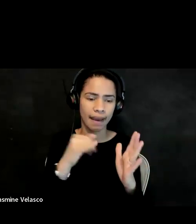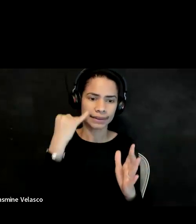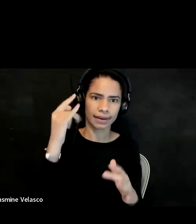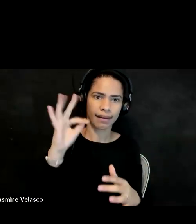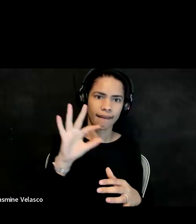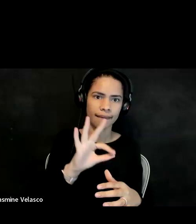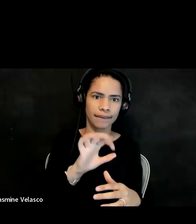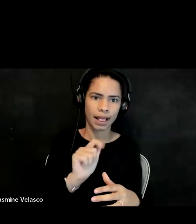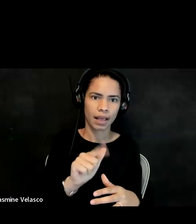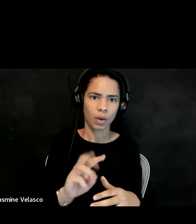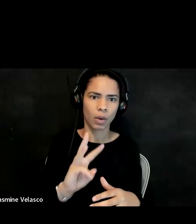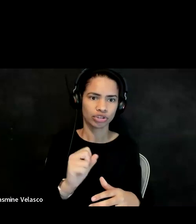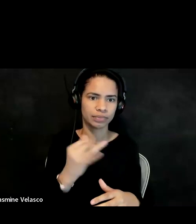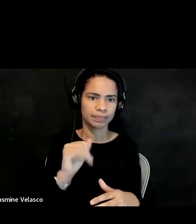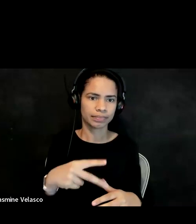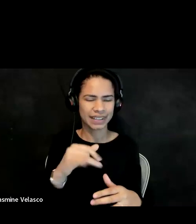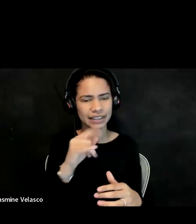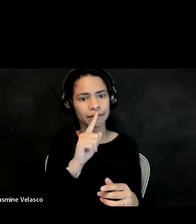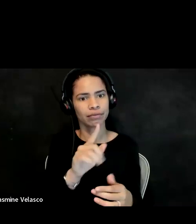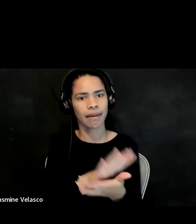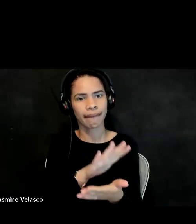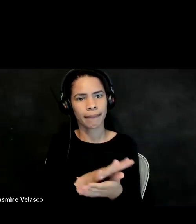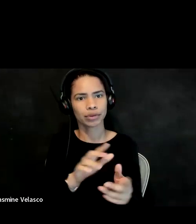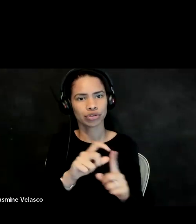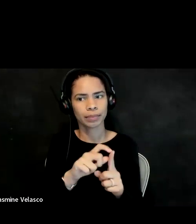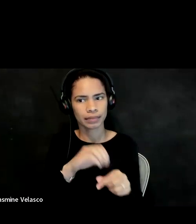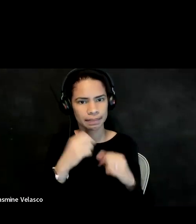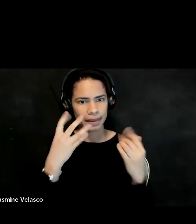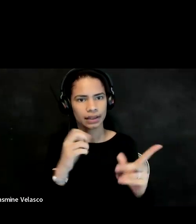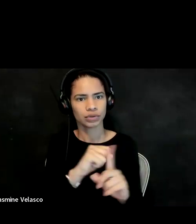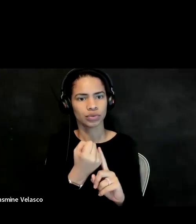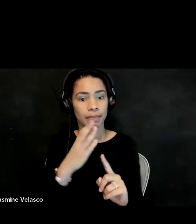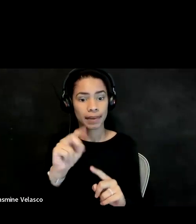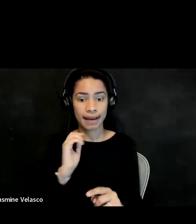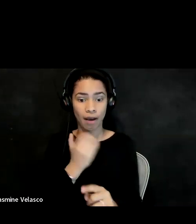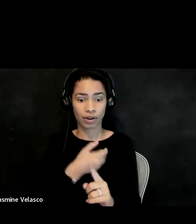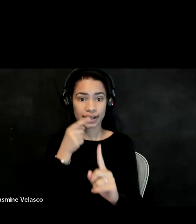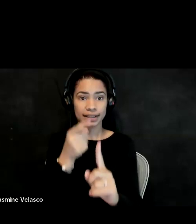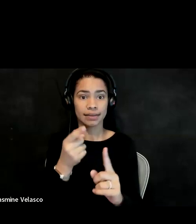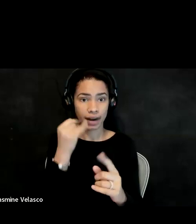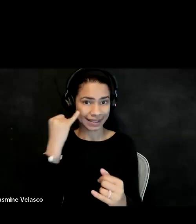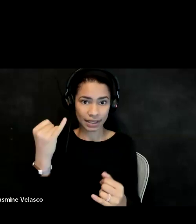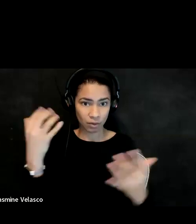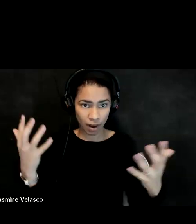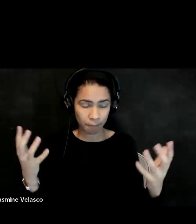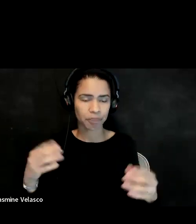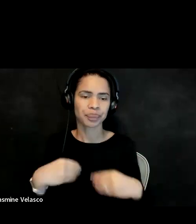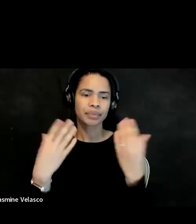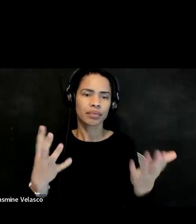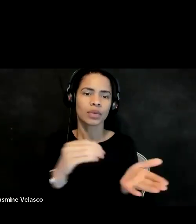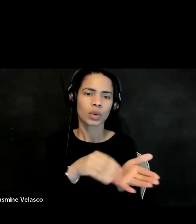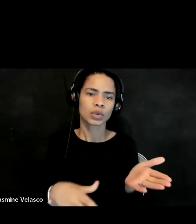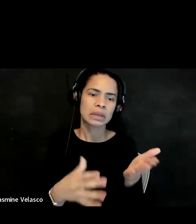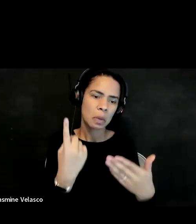This very academic term in some cases, but our whole idea here is to give students a semester or